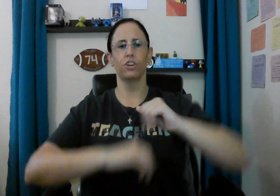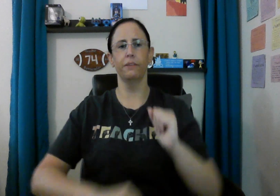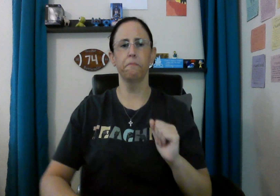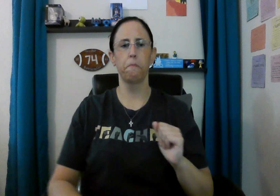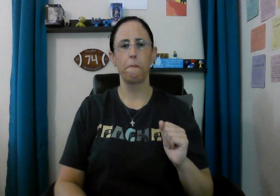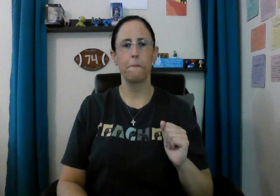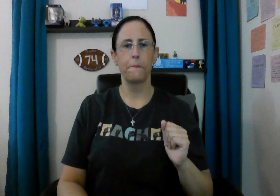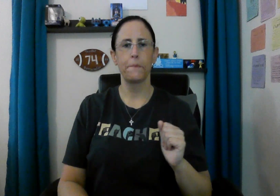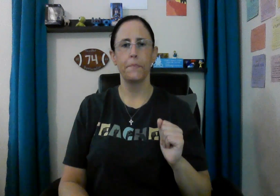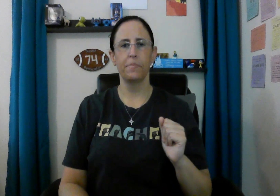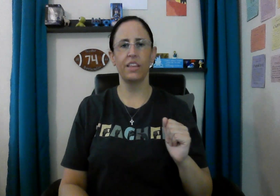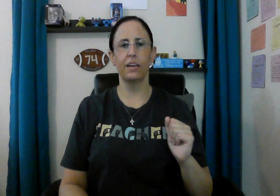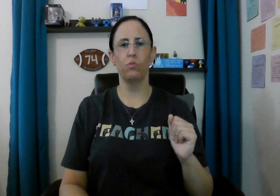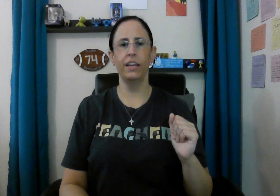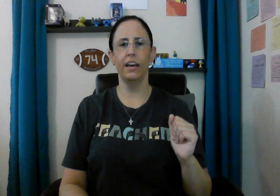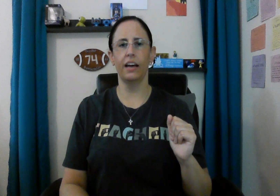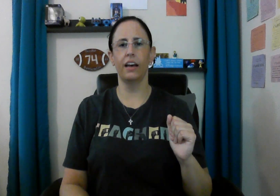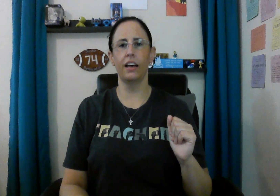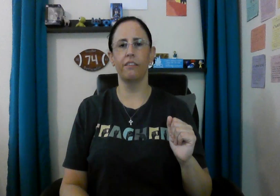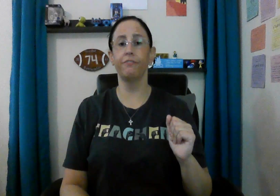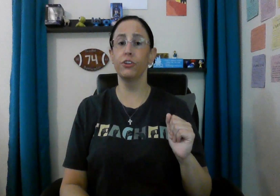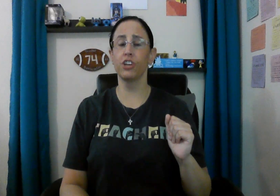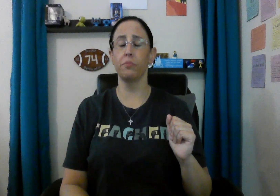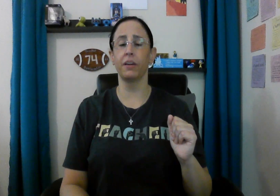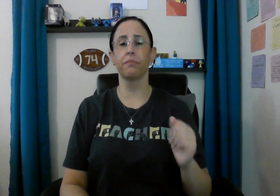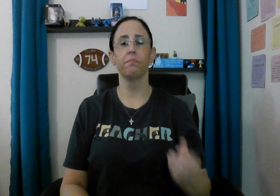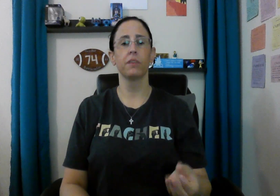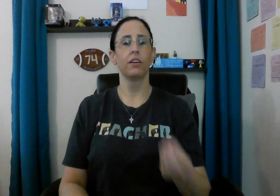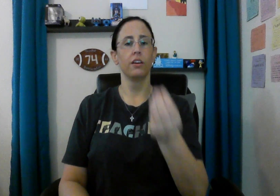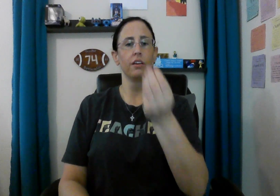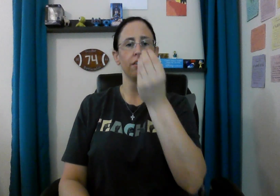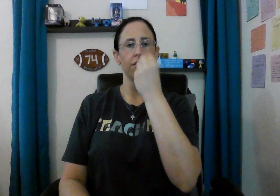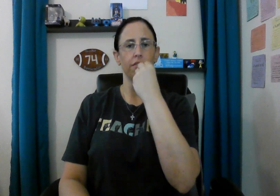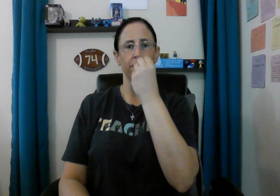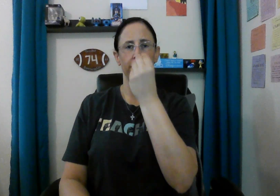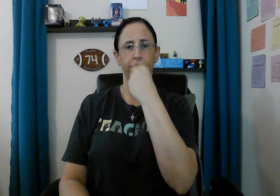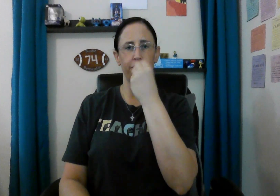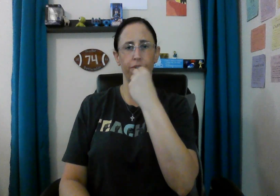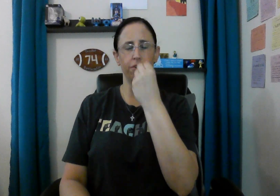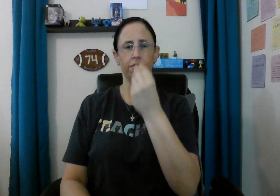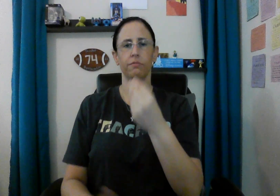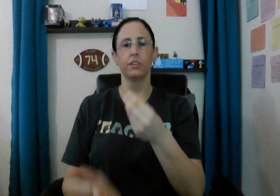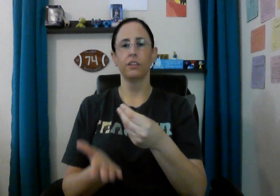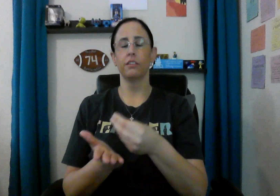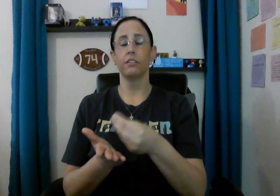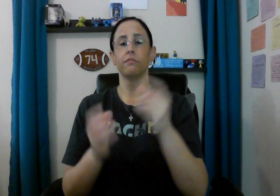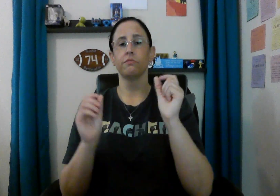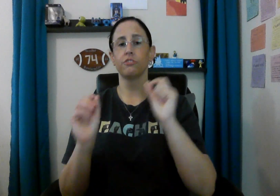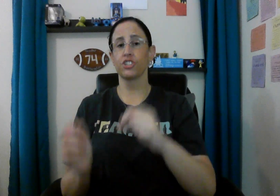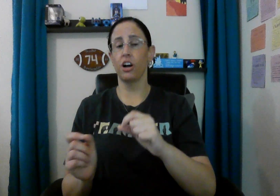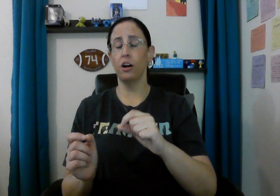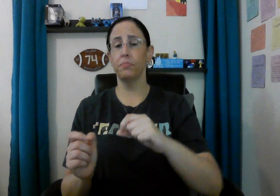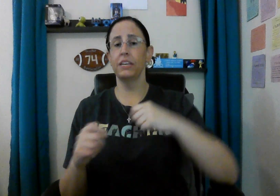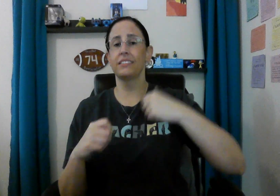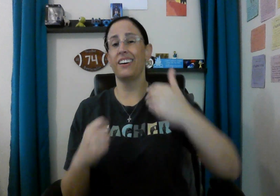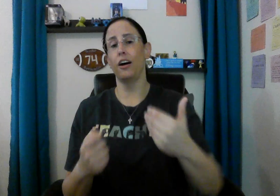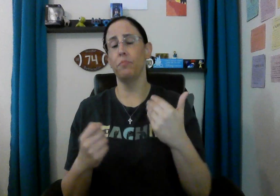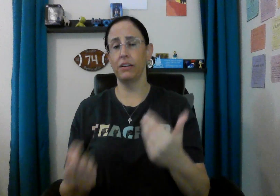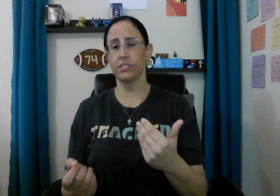Okay. Then we have food shopping. Food. Shop is a compound